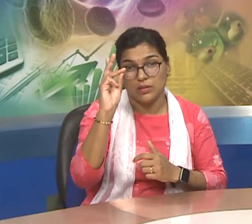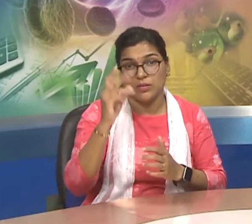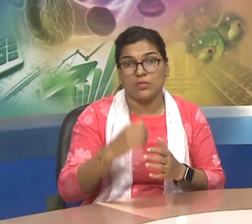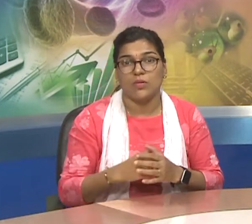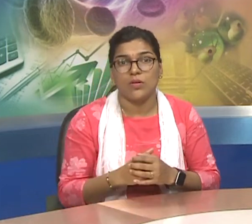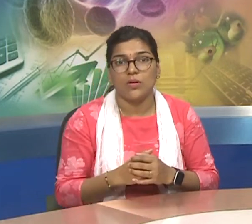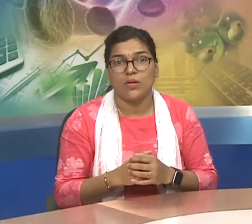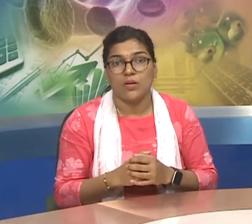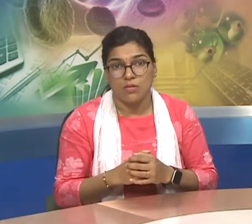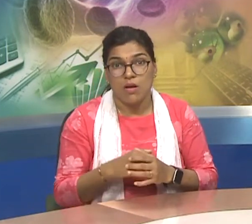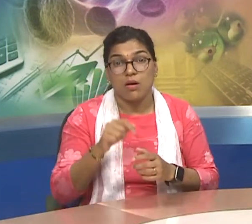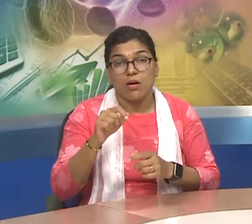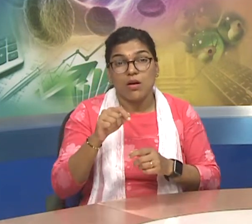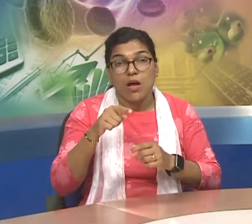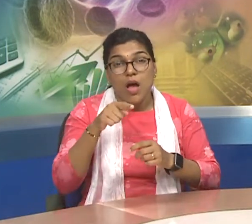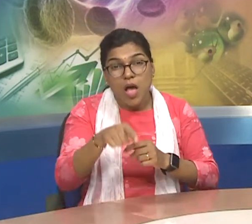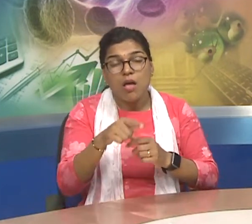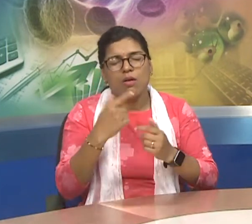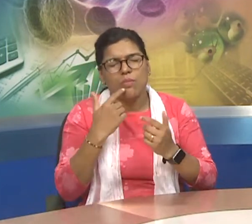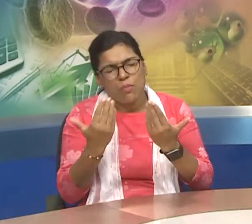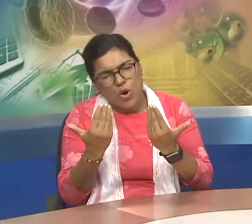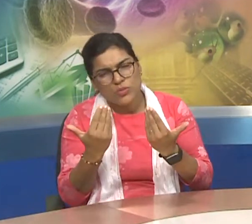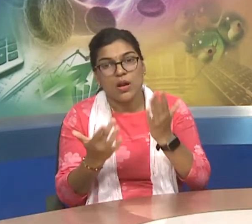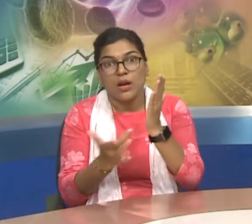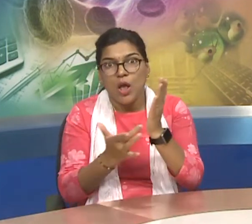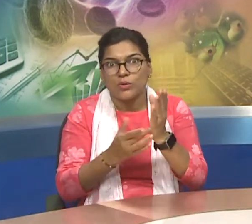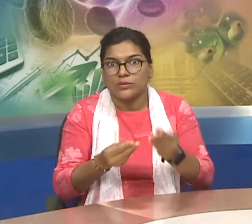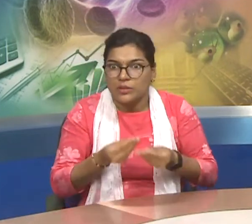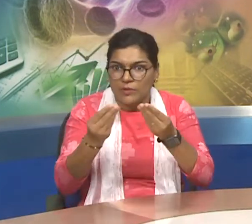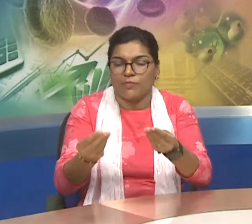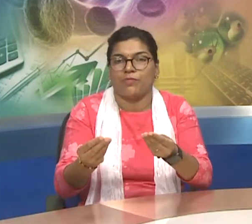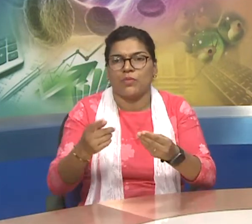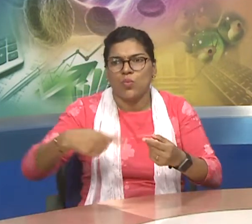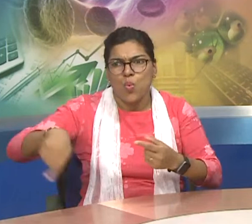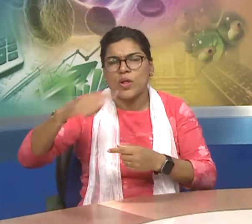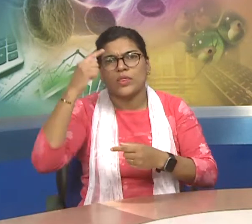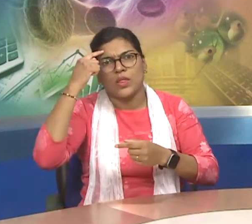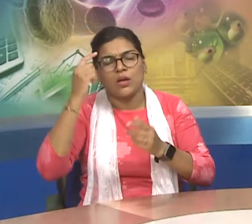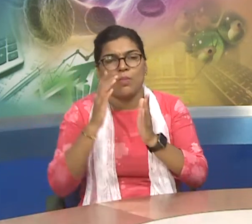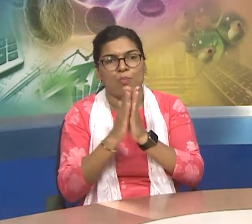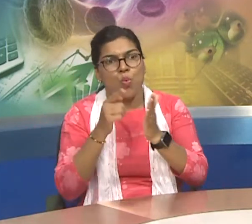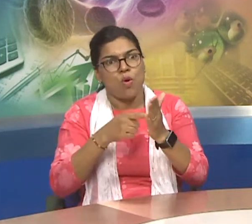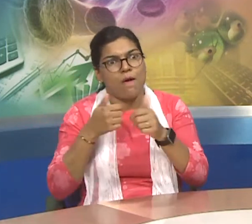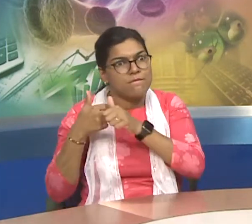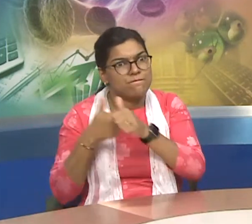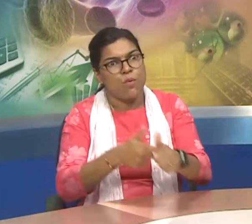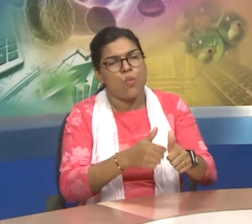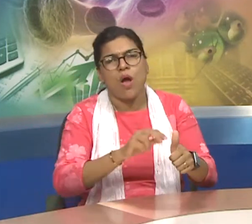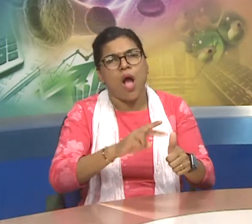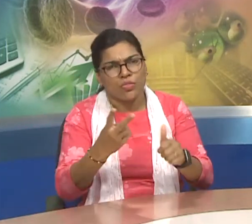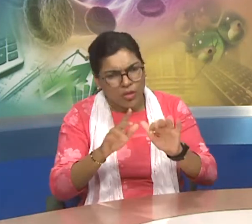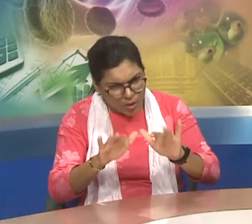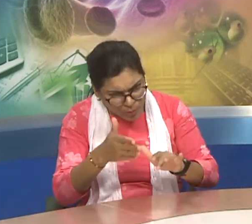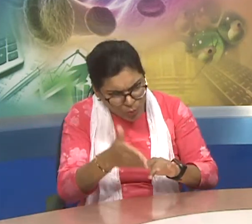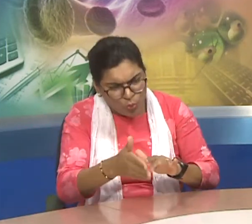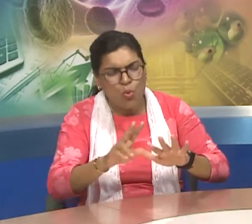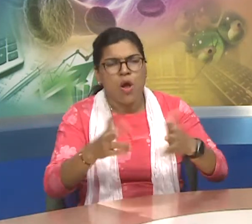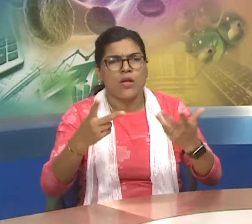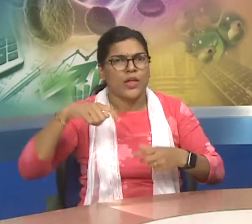next reason is availability of technology, which facilitates availability and accessibility.